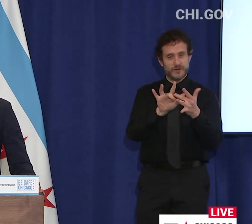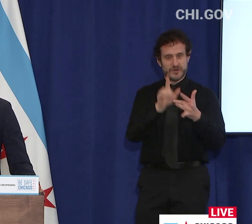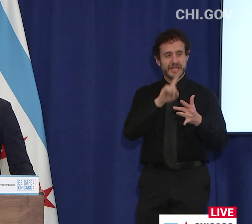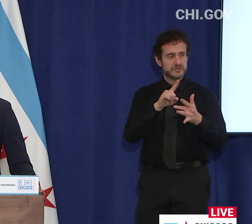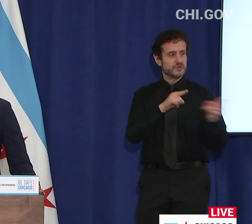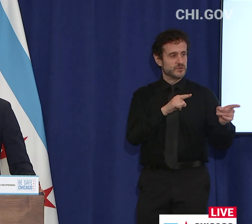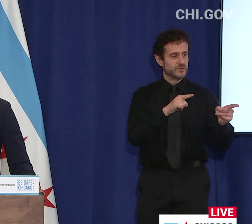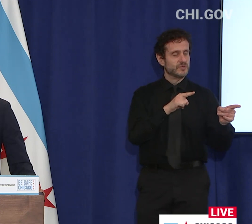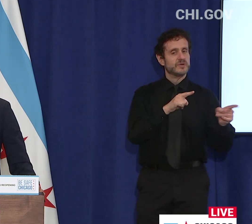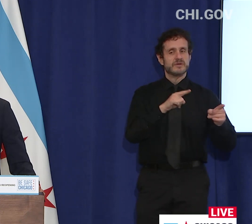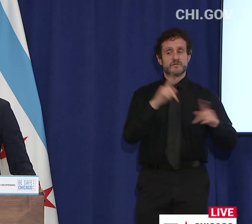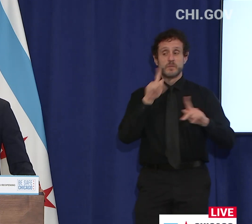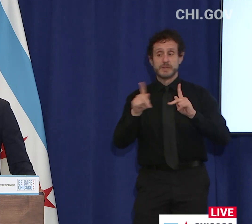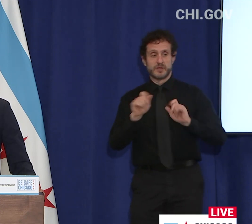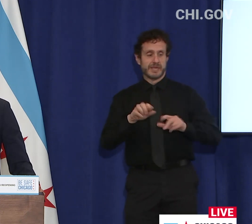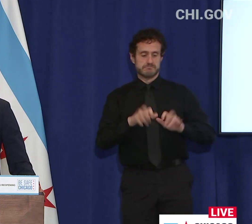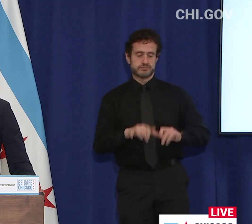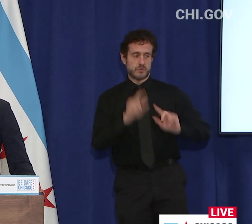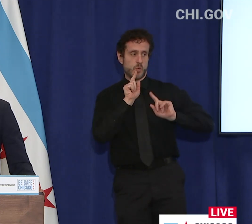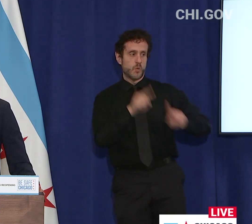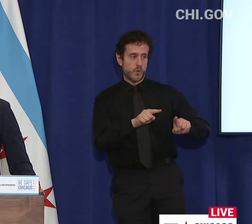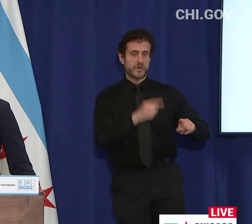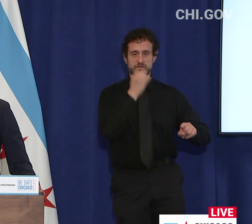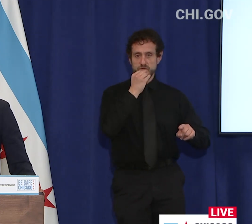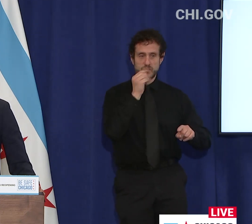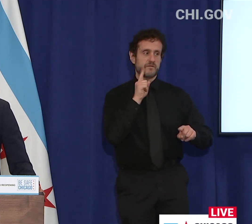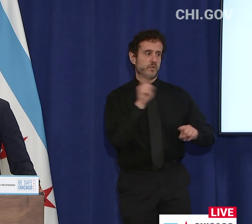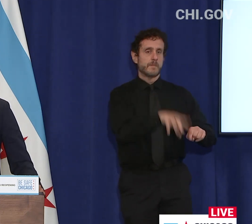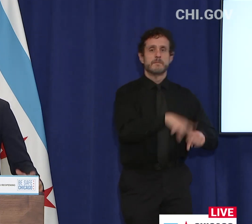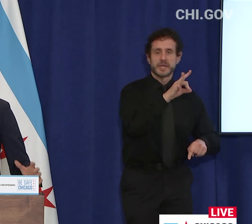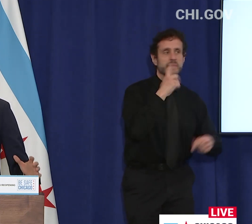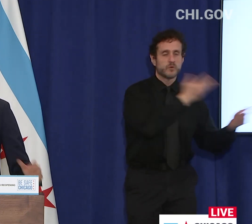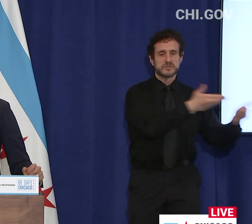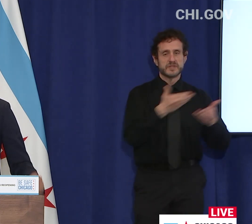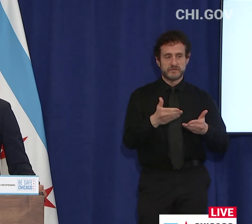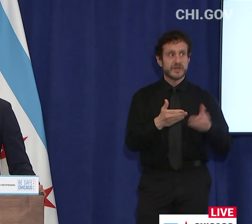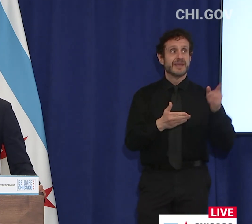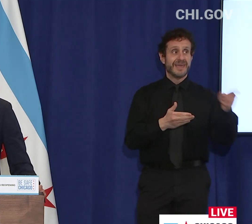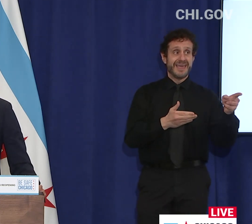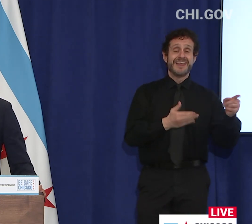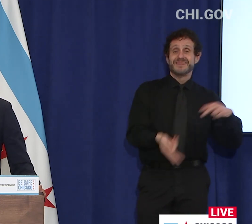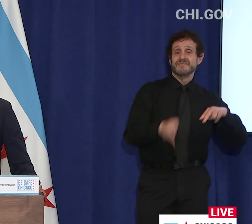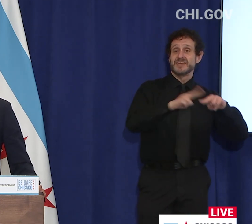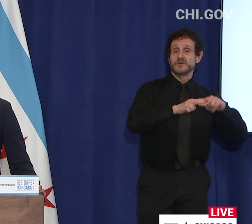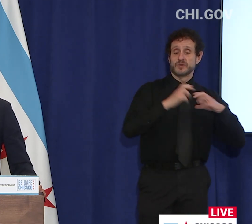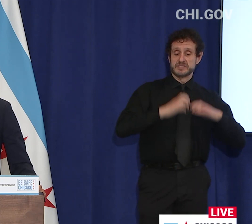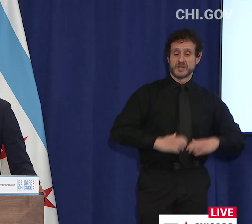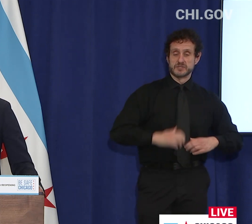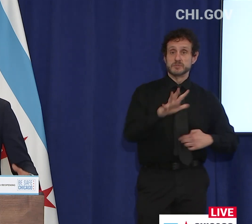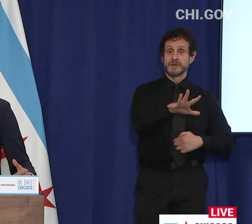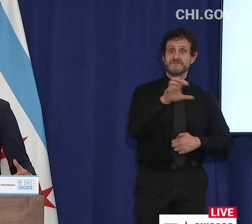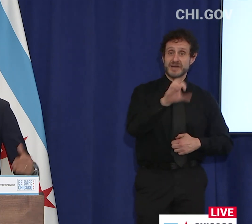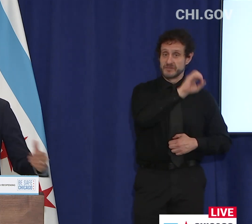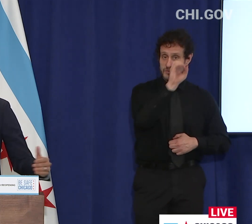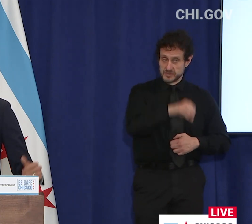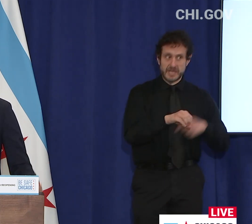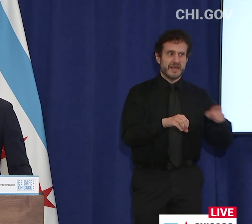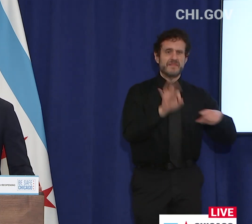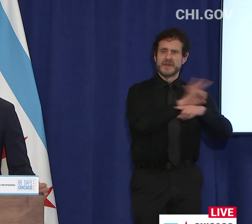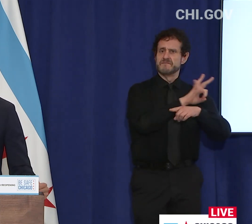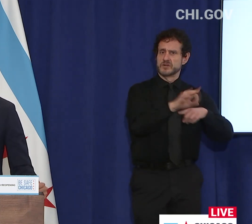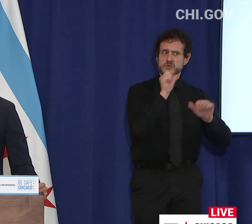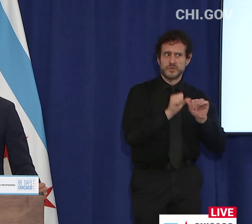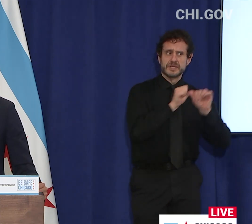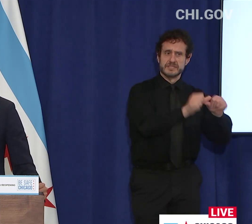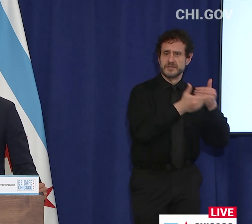As a result of this new feature's demand, Talk increased their customers by nearly 500% and will be keeping this functionality